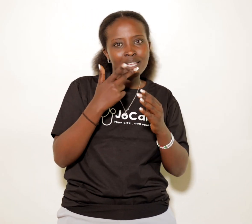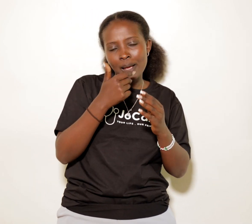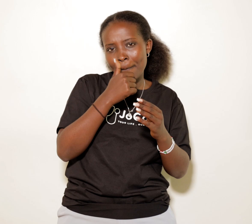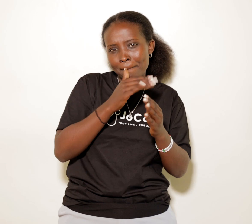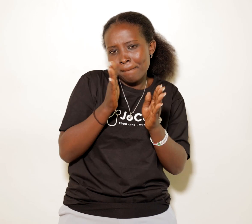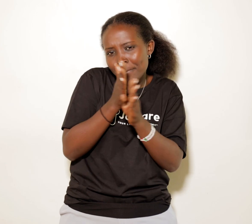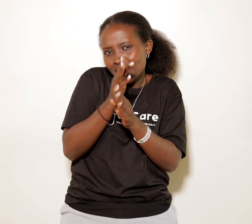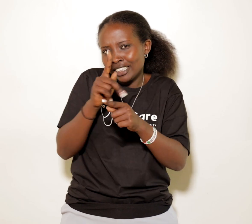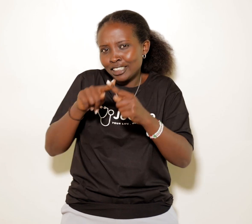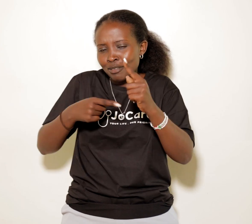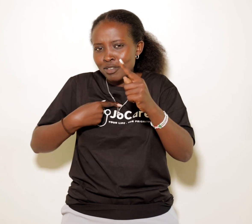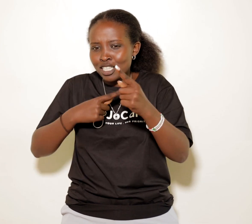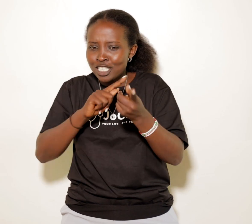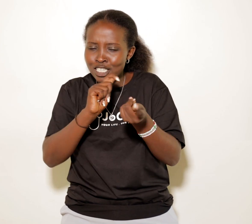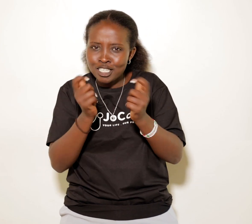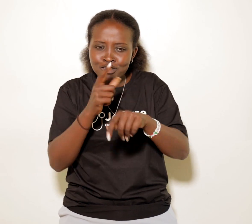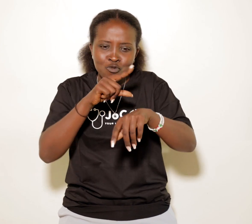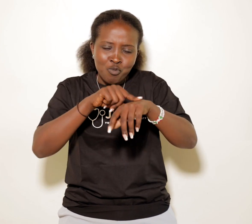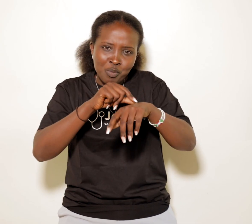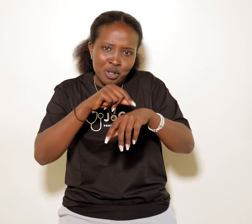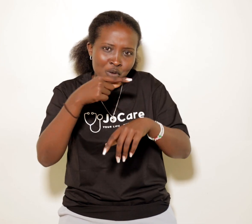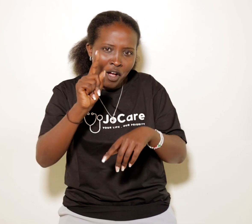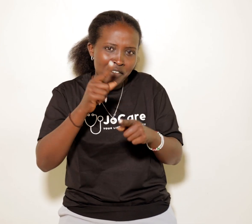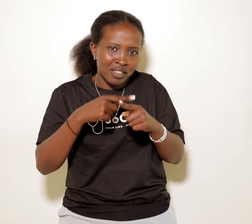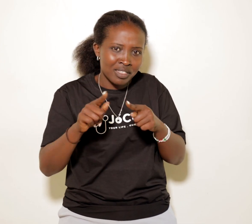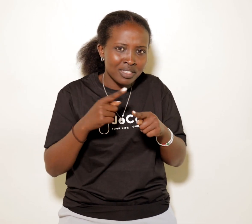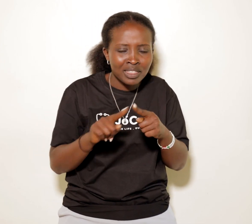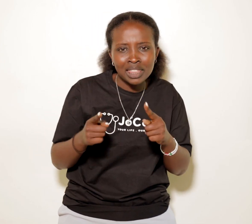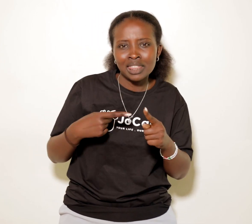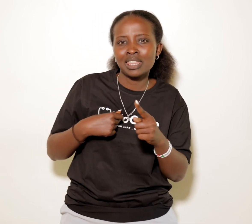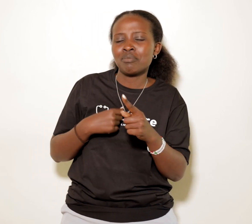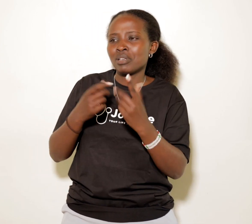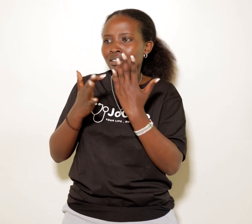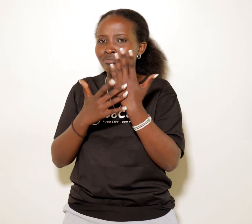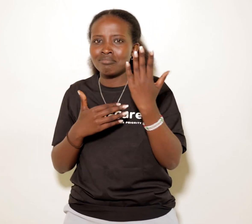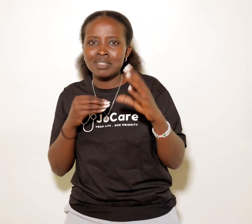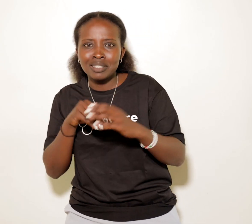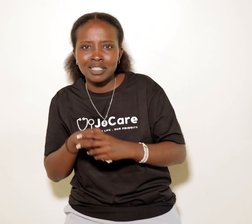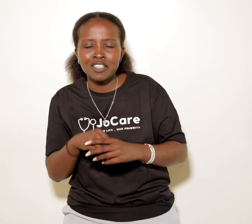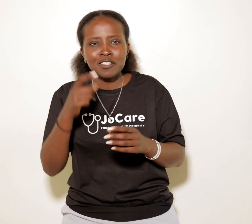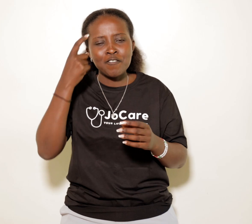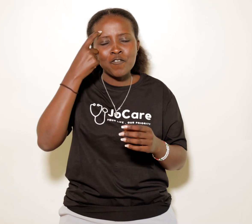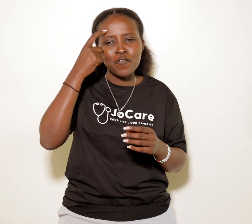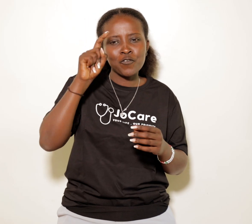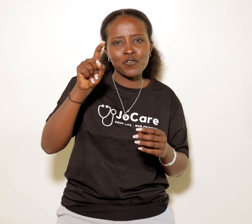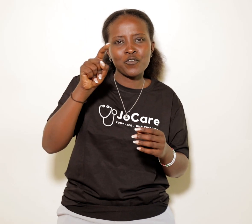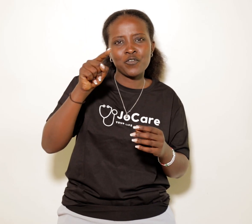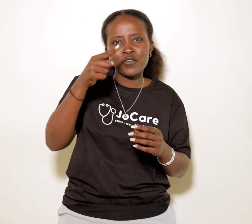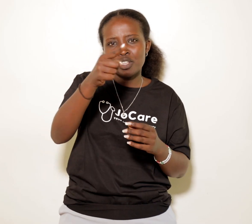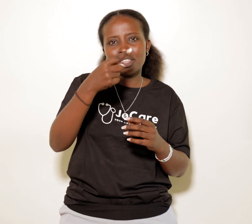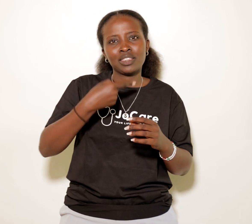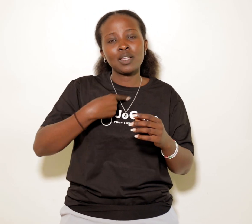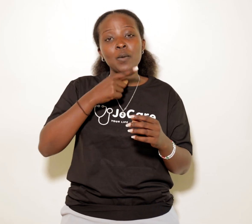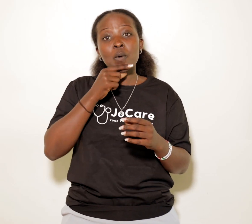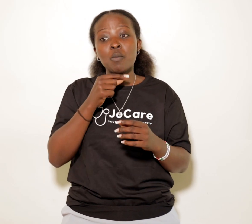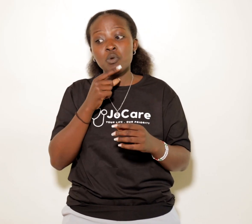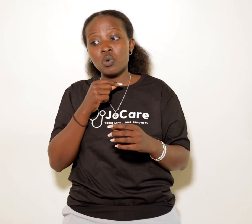stage, the change in the body, the menstruations, for the boy to know how